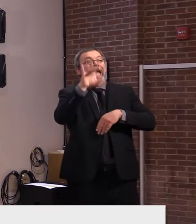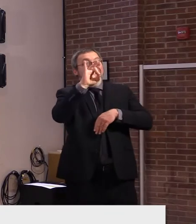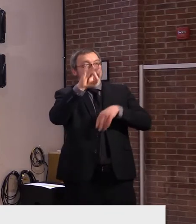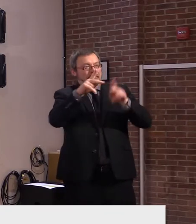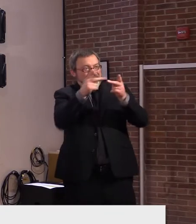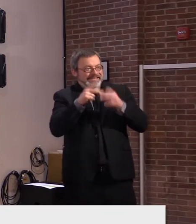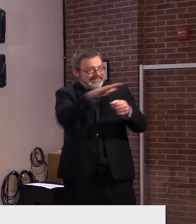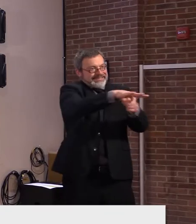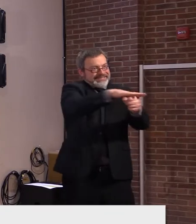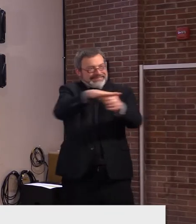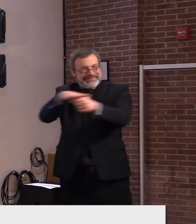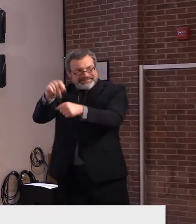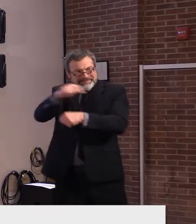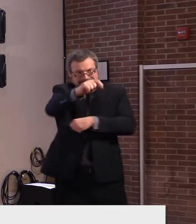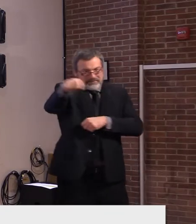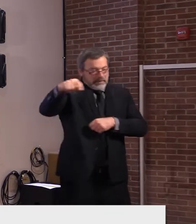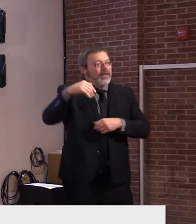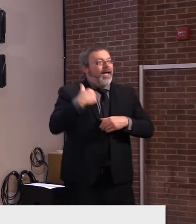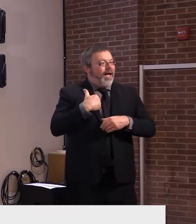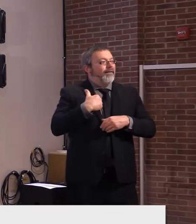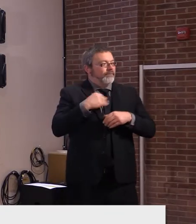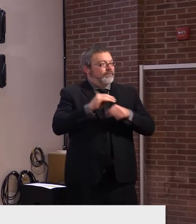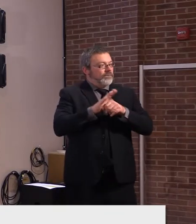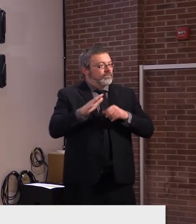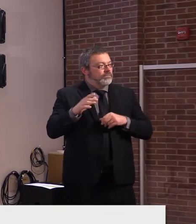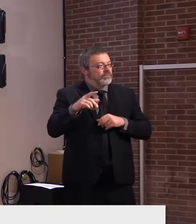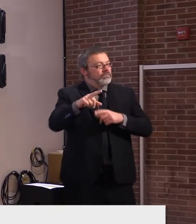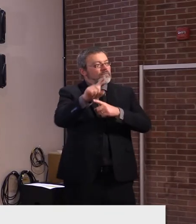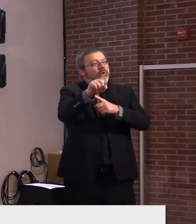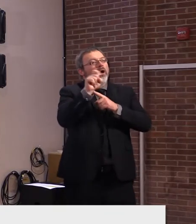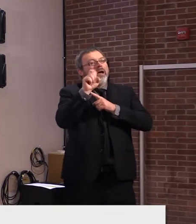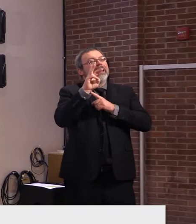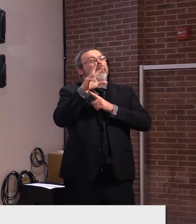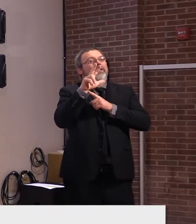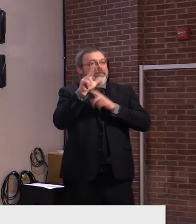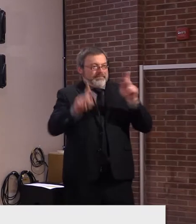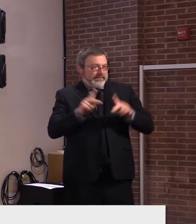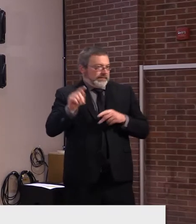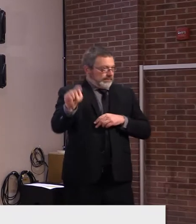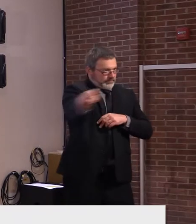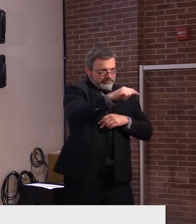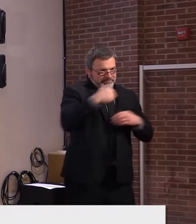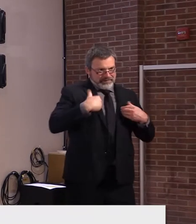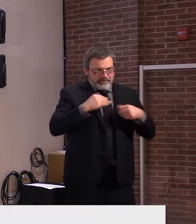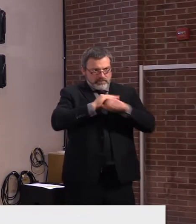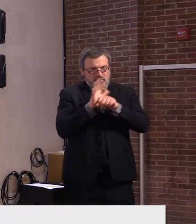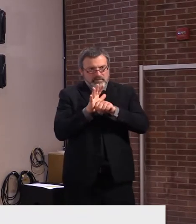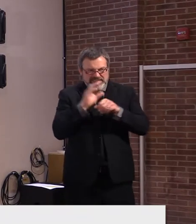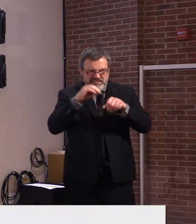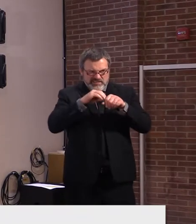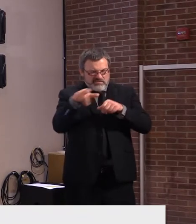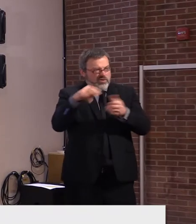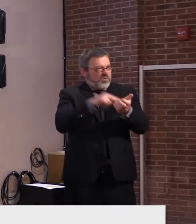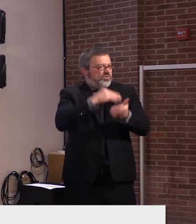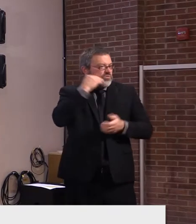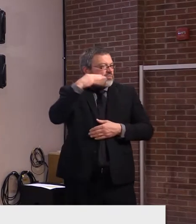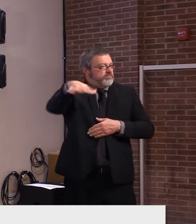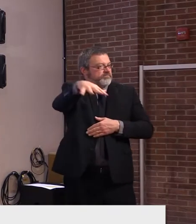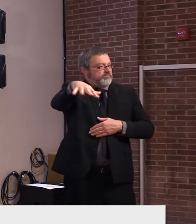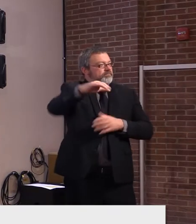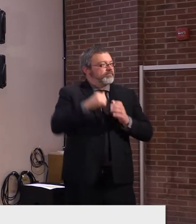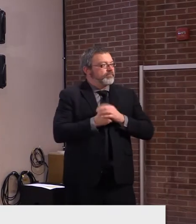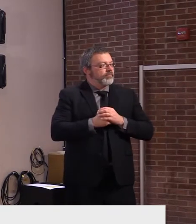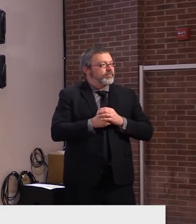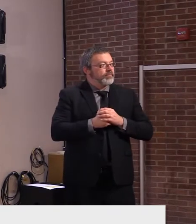also. All of this leads to our modeling slide that we have here. There's still uncertainty in the forecast. We'd like to see